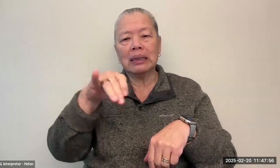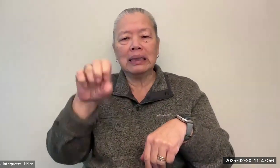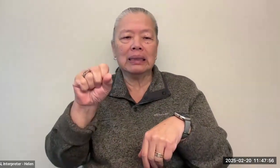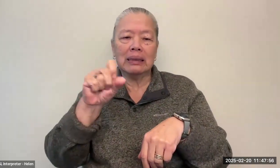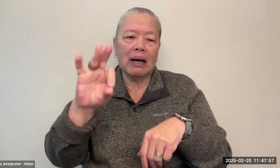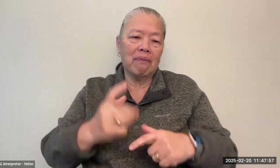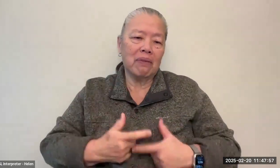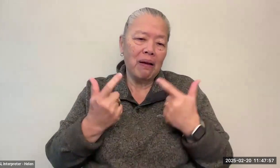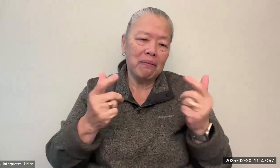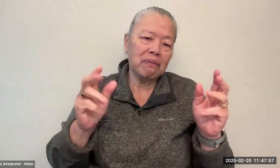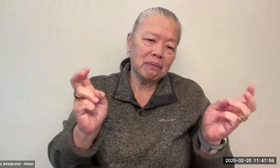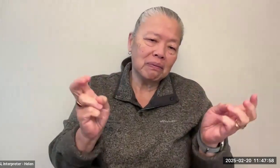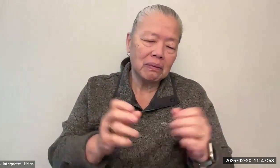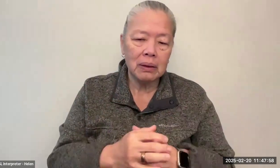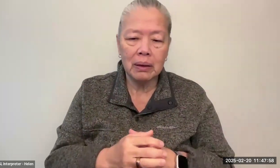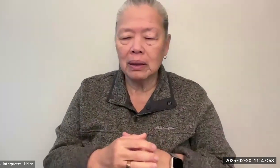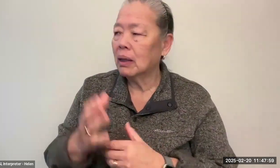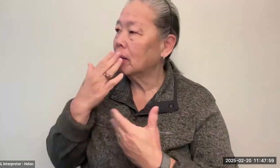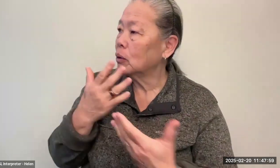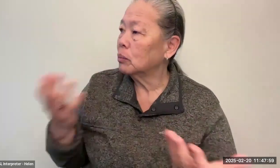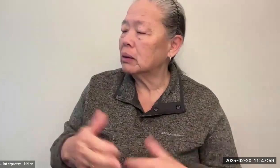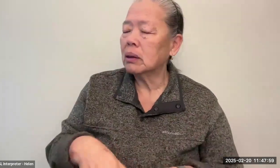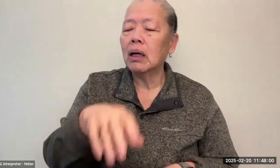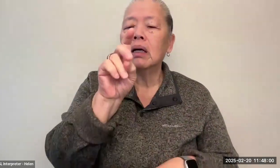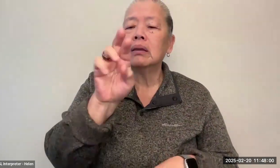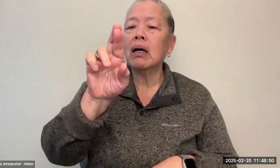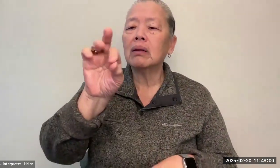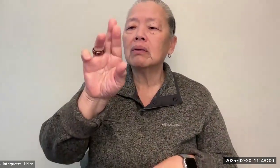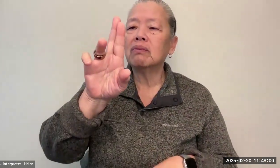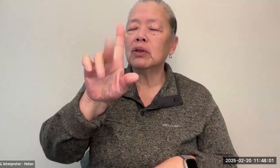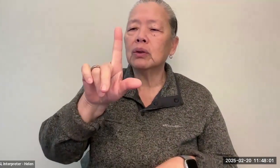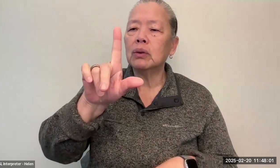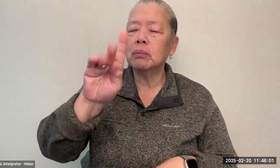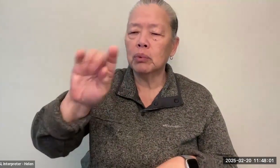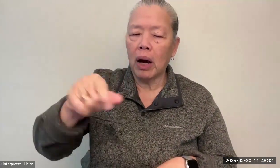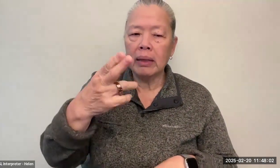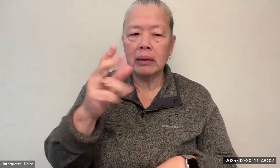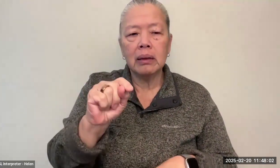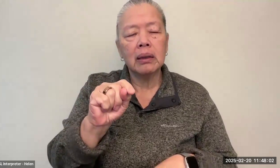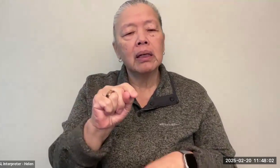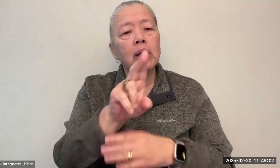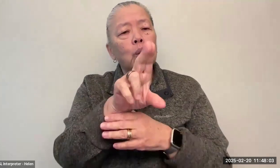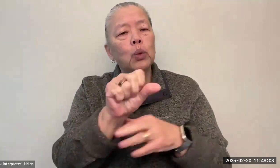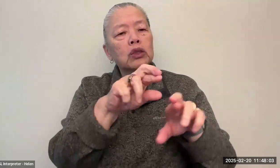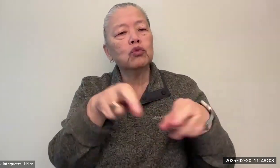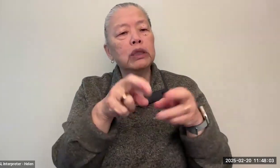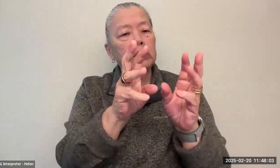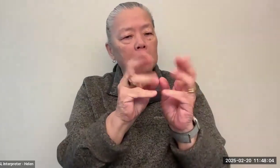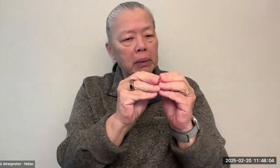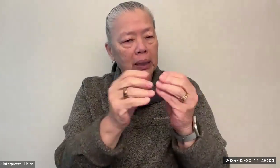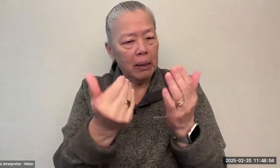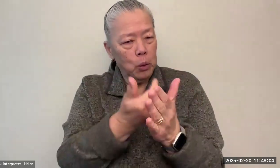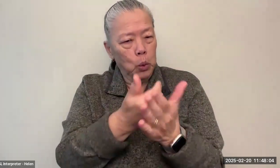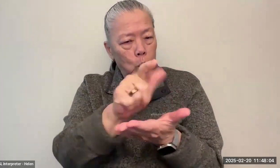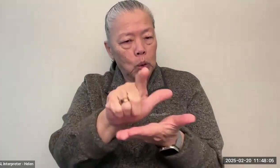Well, thank you so much. Dr. Fulbright, I want to go back to the U.S. Regional Committee, which is that new legislative committee at